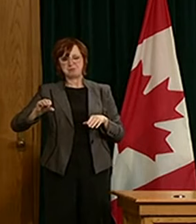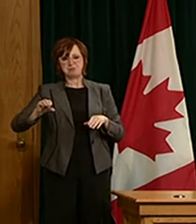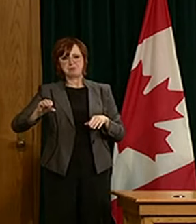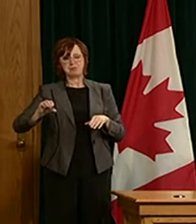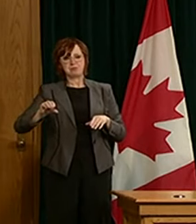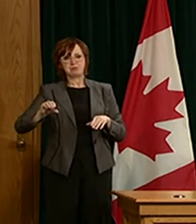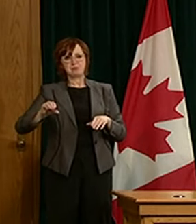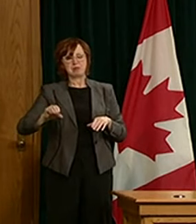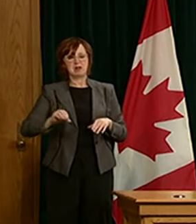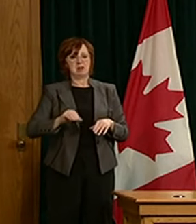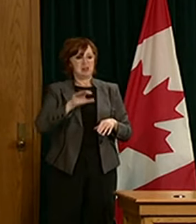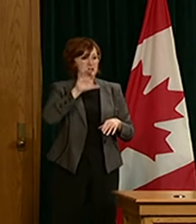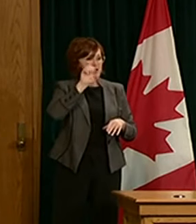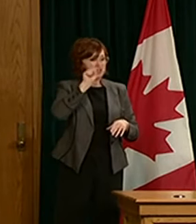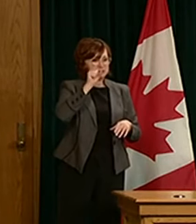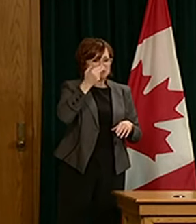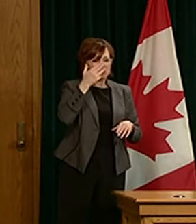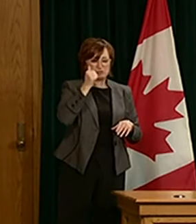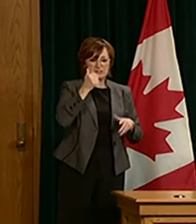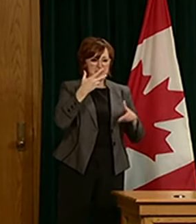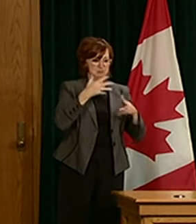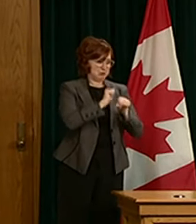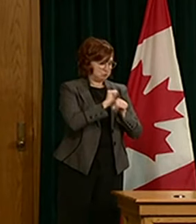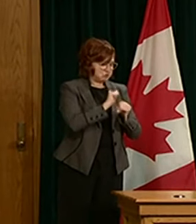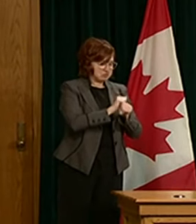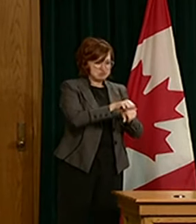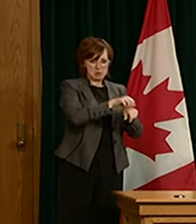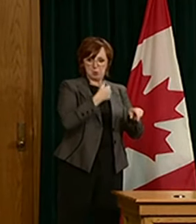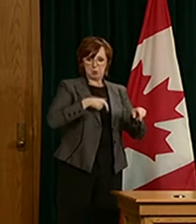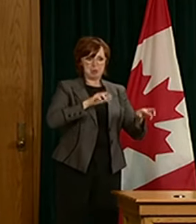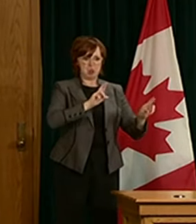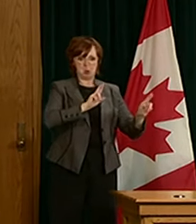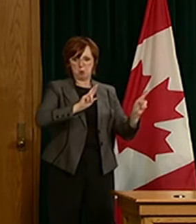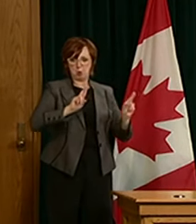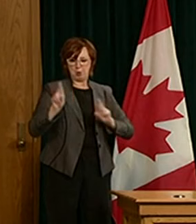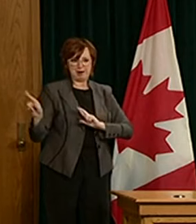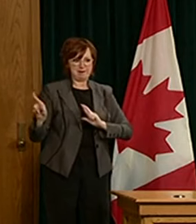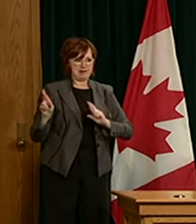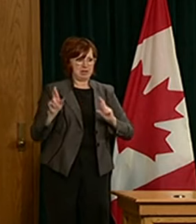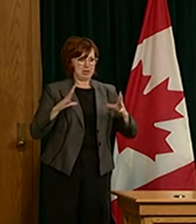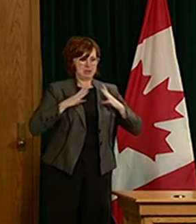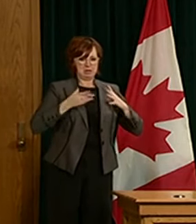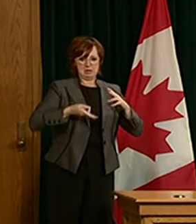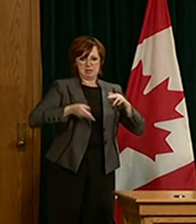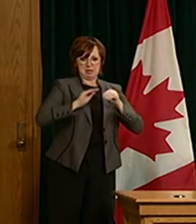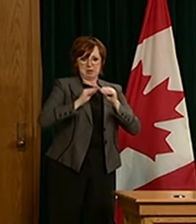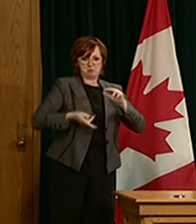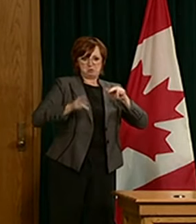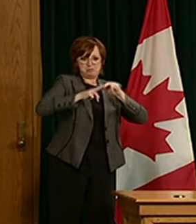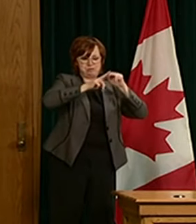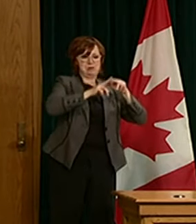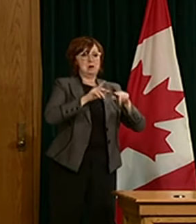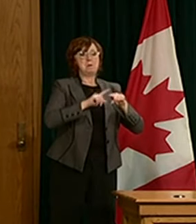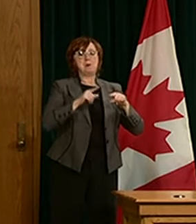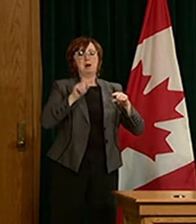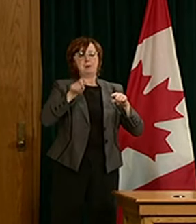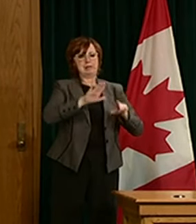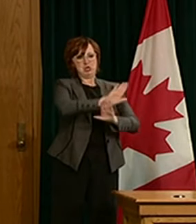possible to any demand that may be coming, but we certainly need the help of the public in meeting this